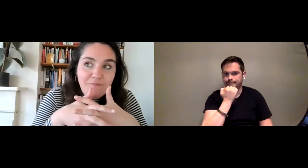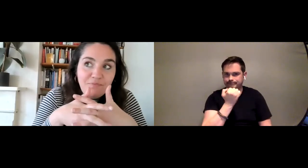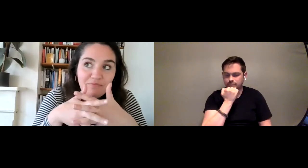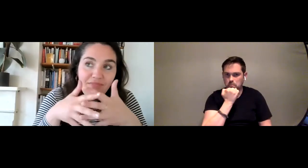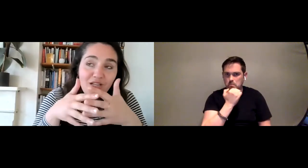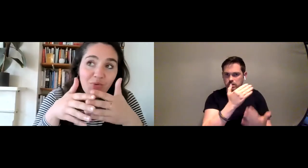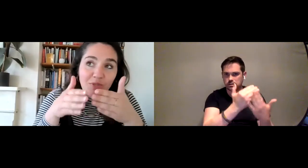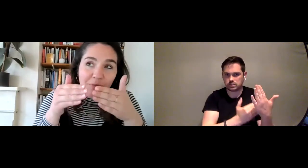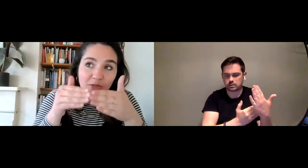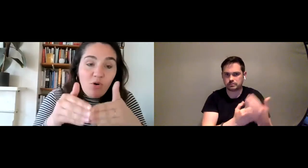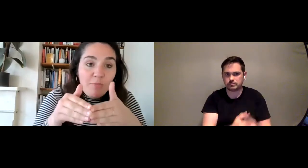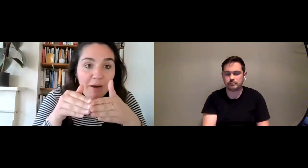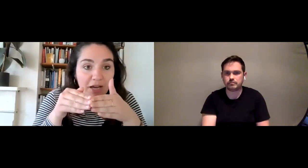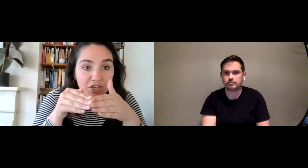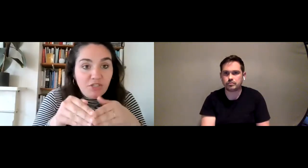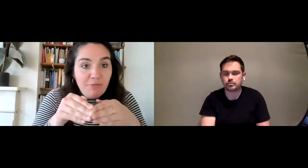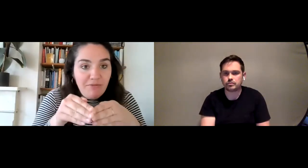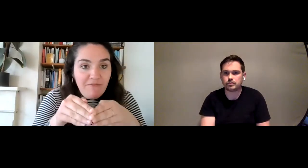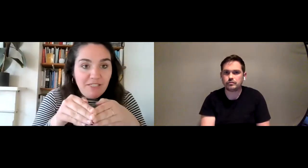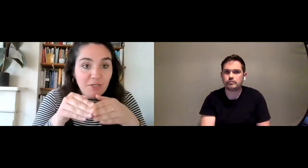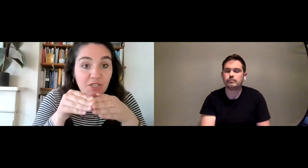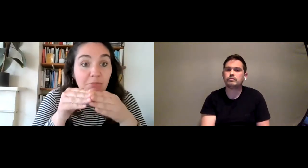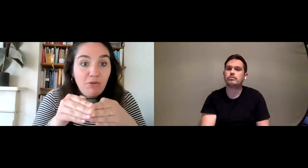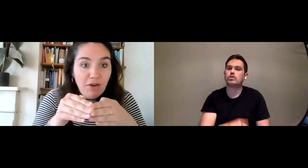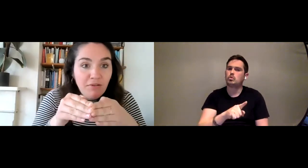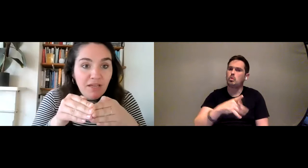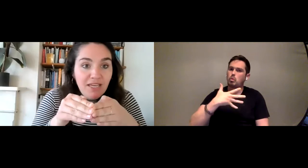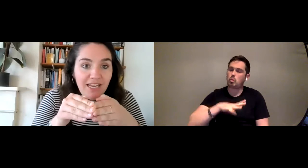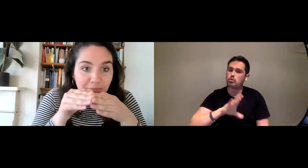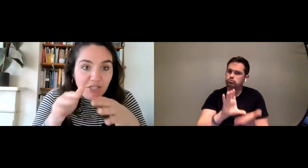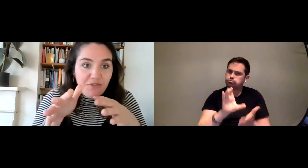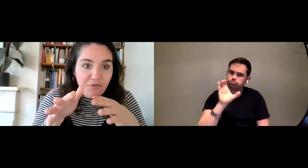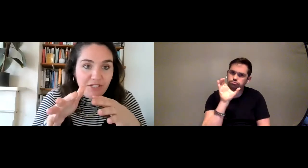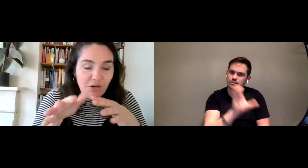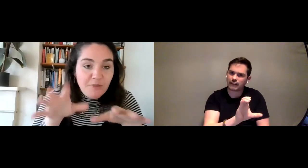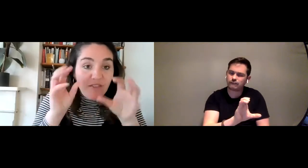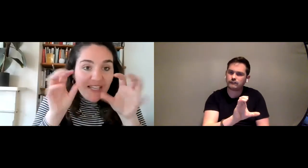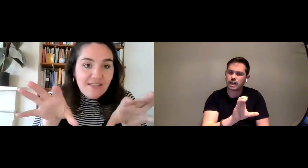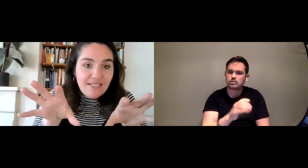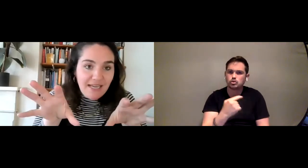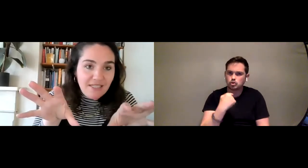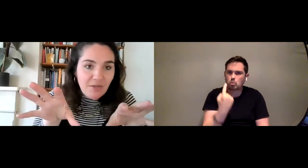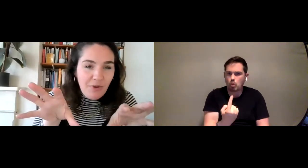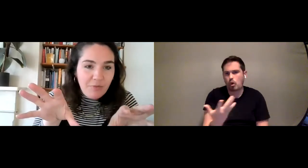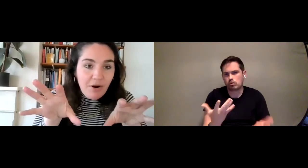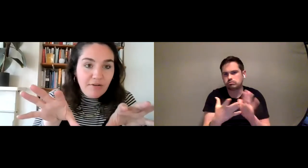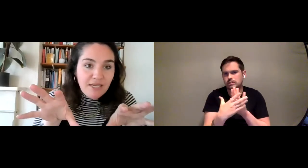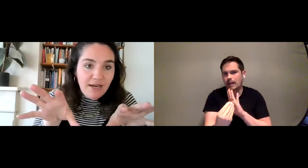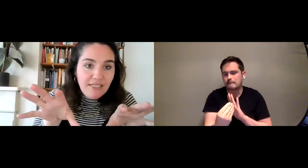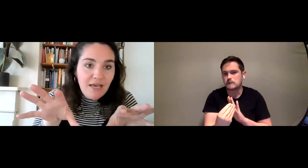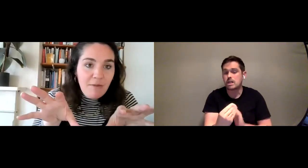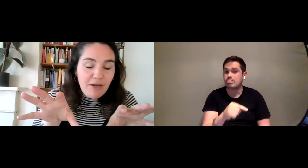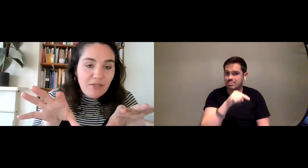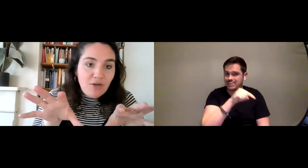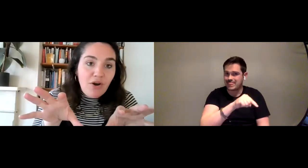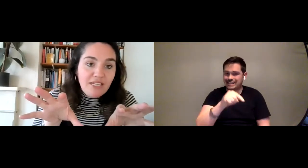were to want to absorb a huge amount of investment tomorrow in a bunch of green jobs, these are the sectors that we would